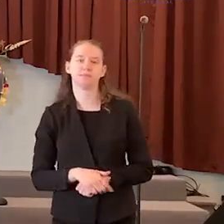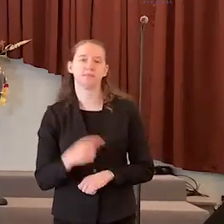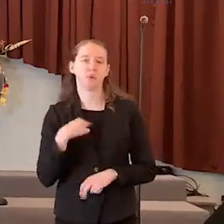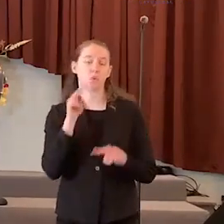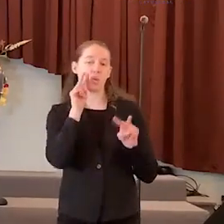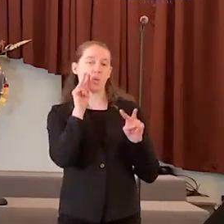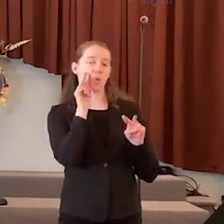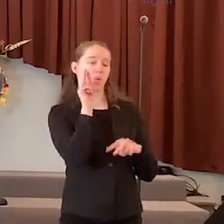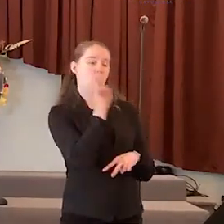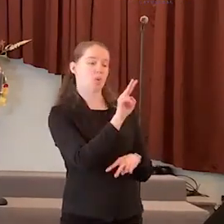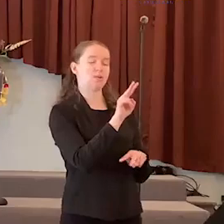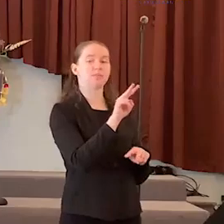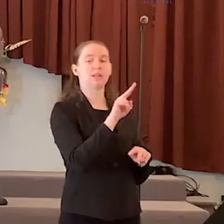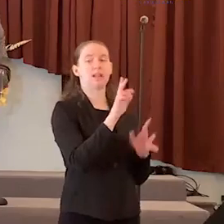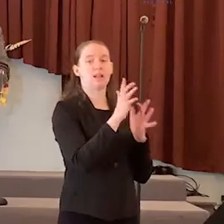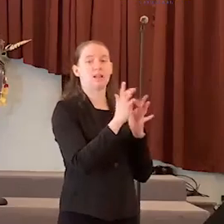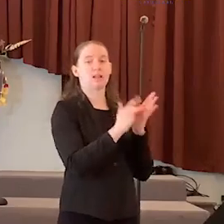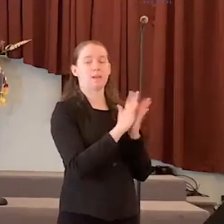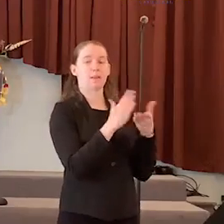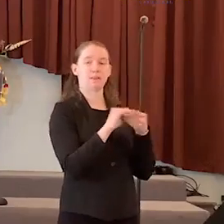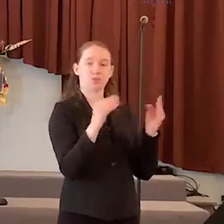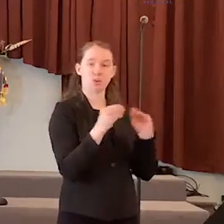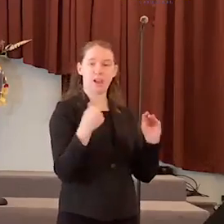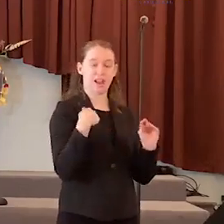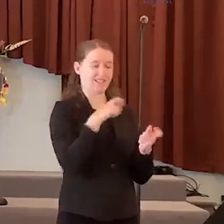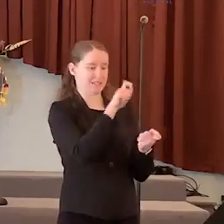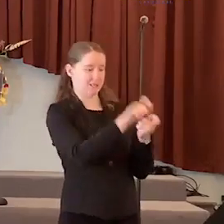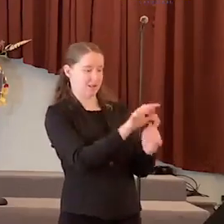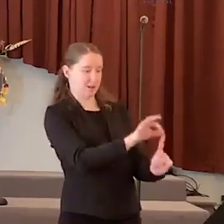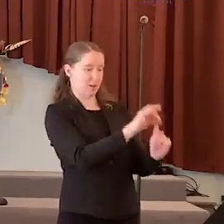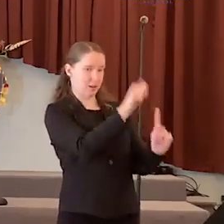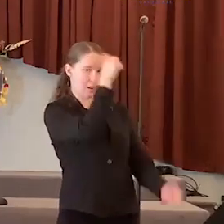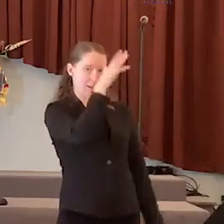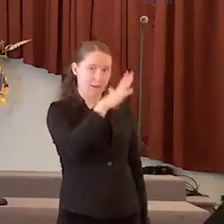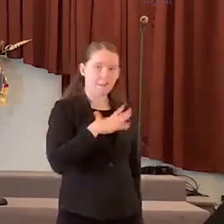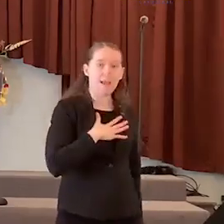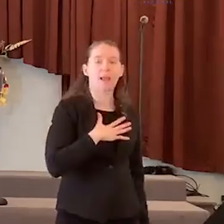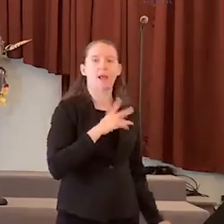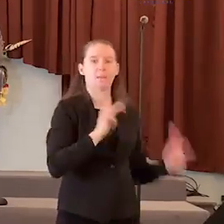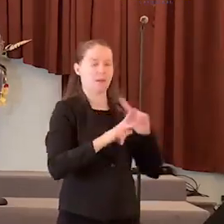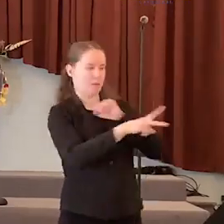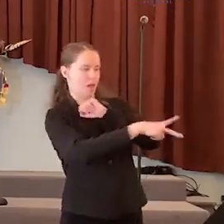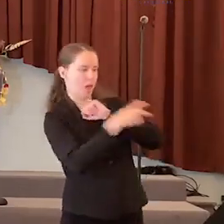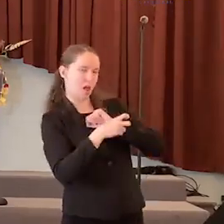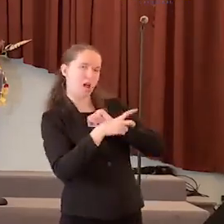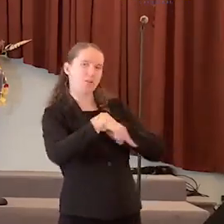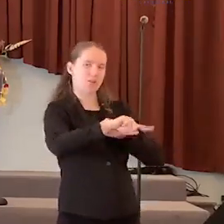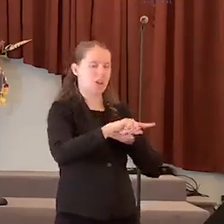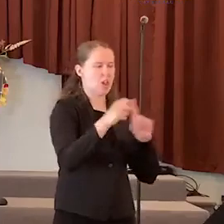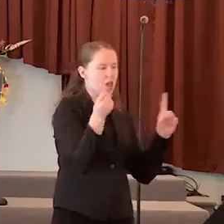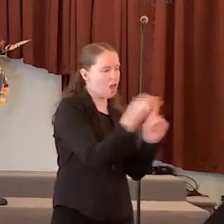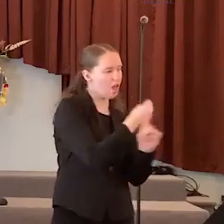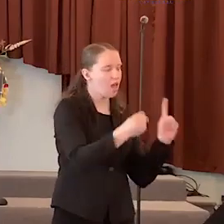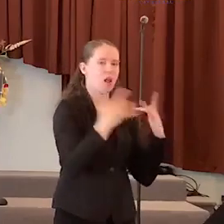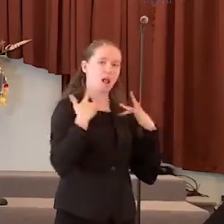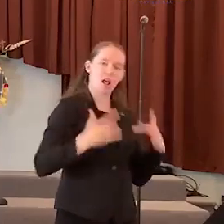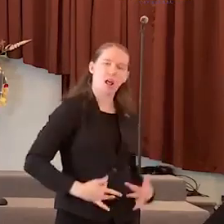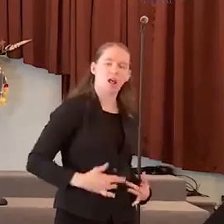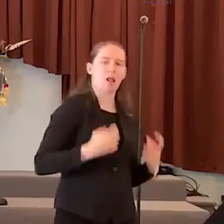certain man. He survived the thugs and robbers. Yes, Lord. He survived the racism.